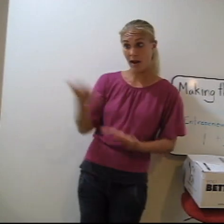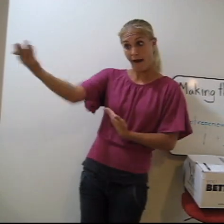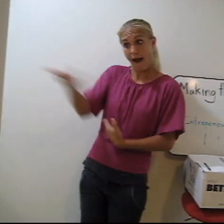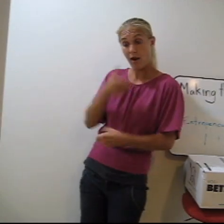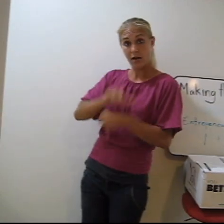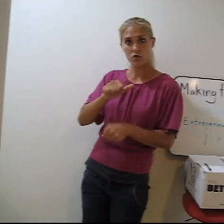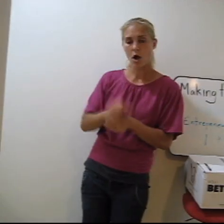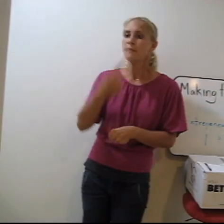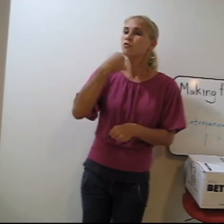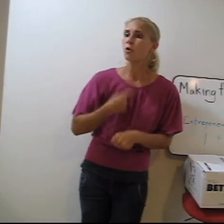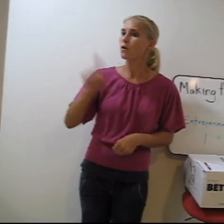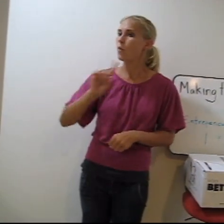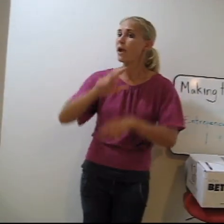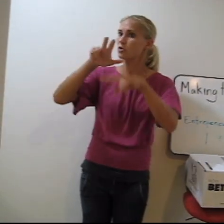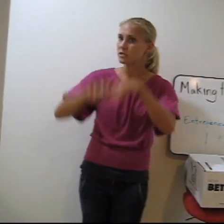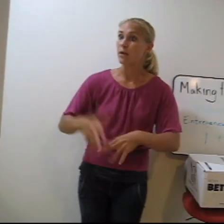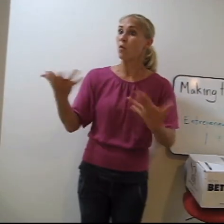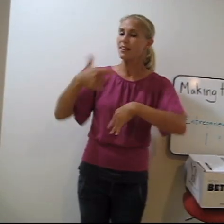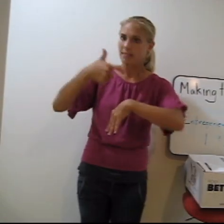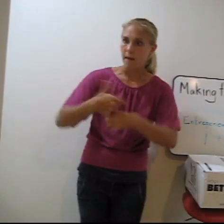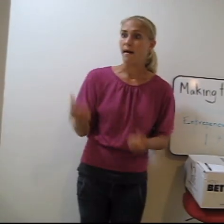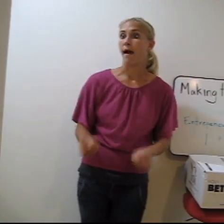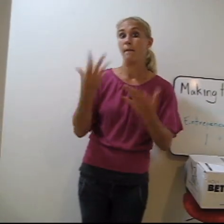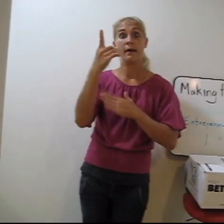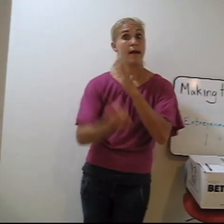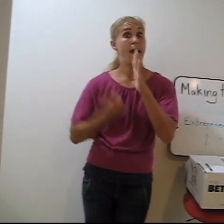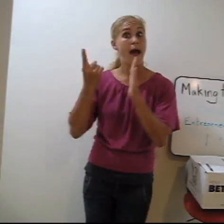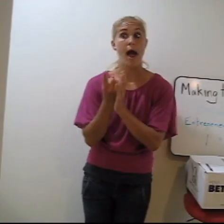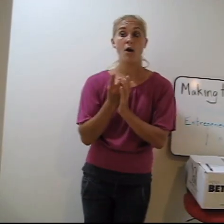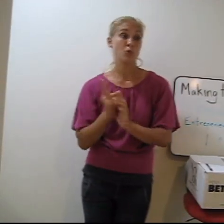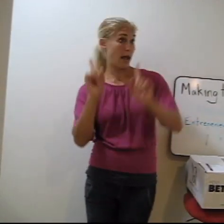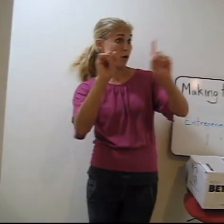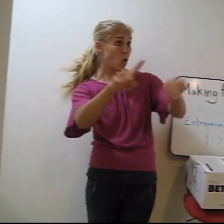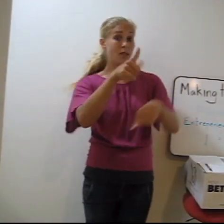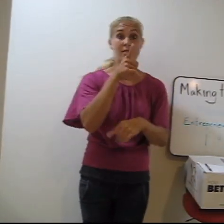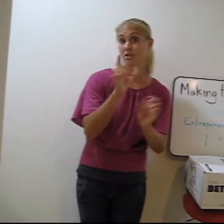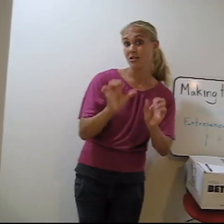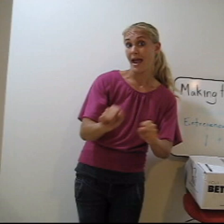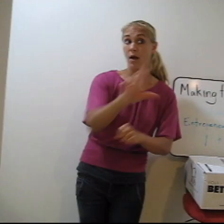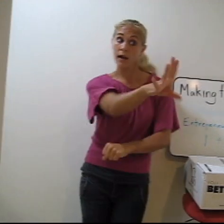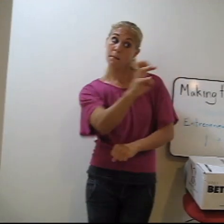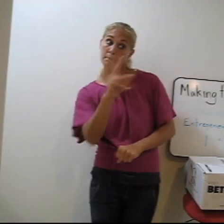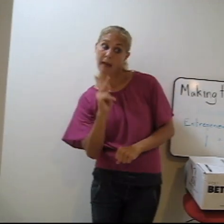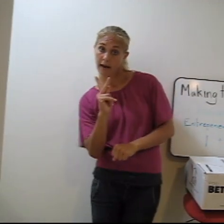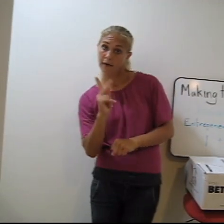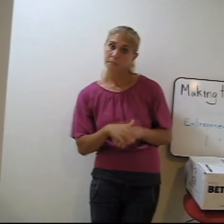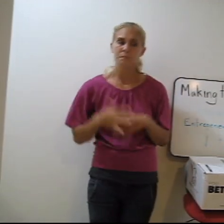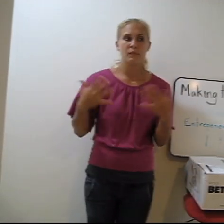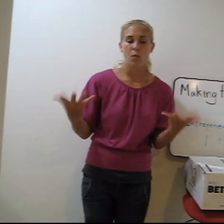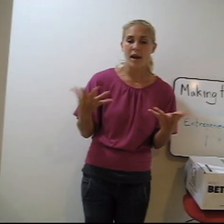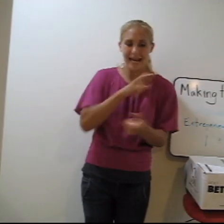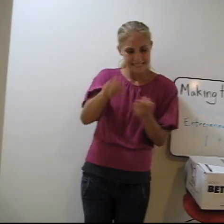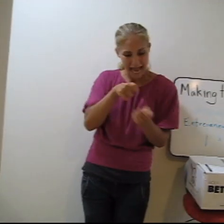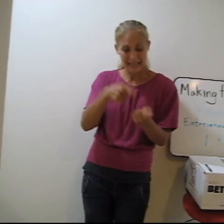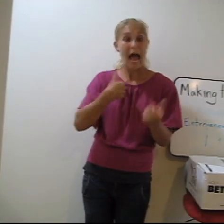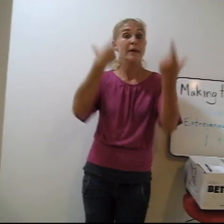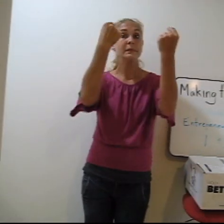sit, when to be sitting there, for how long, when you could get up to go to lunch, and when to be back, and what exactly you were to do while you sat